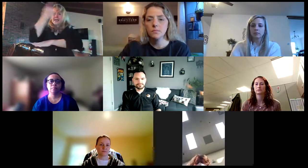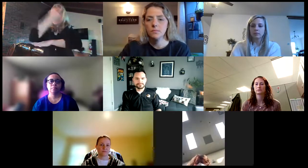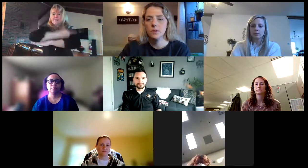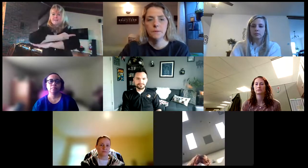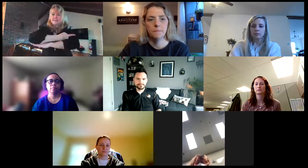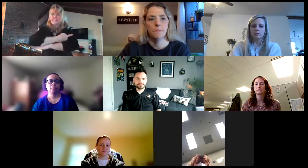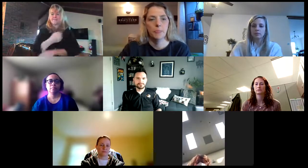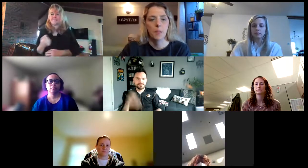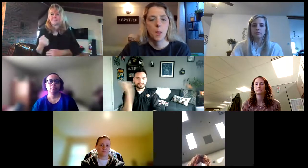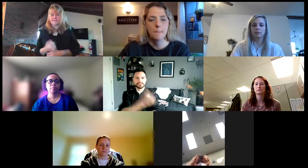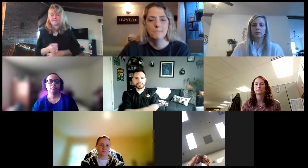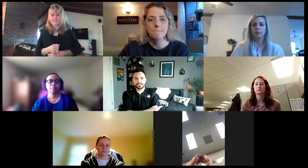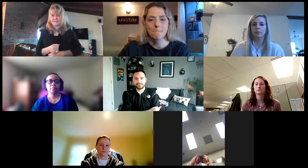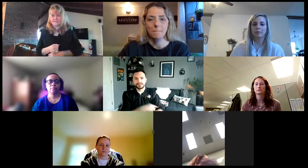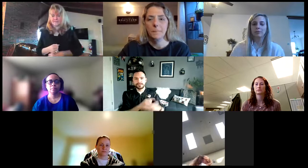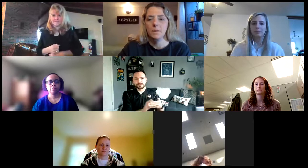Days.